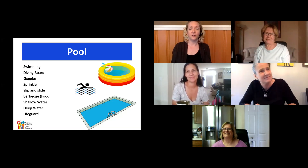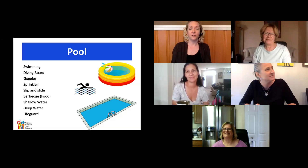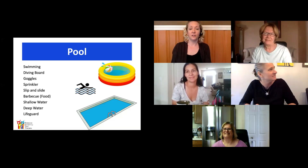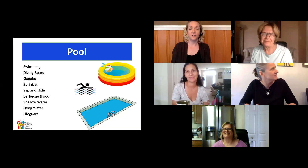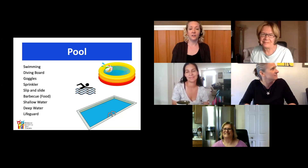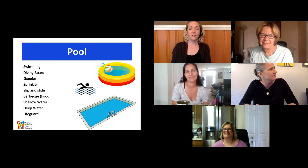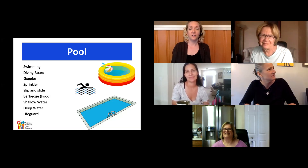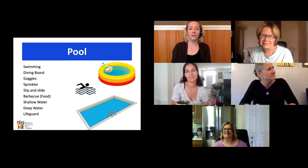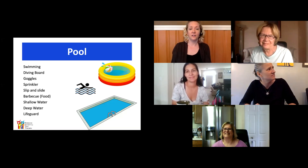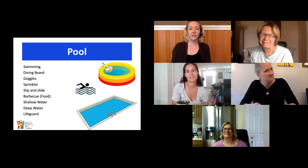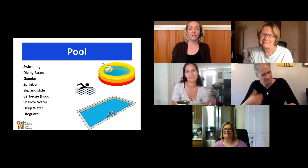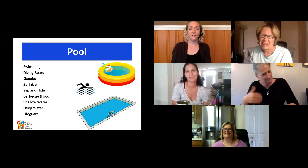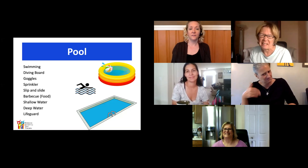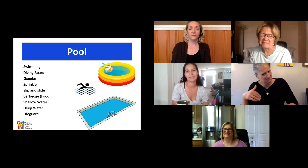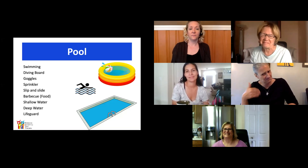Oh, like 10 feet?